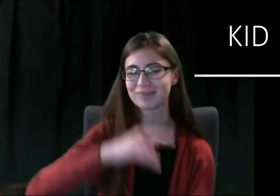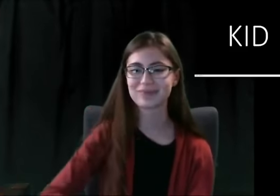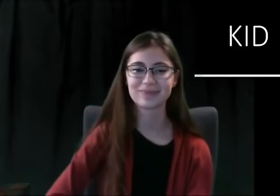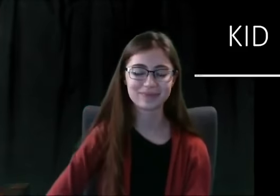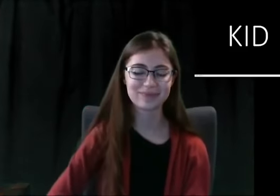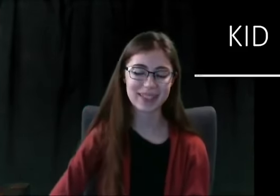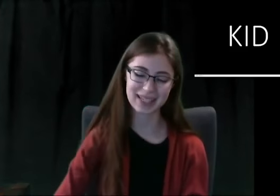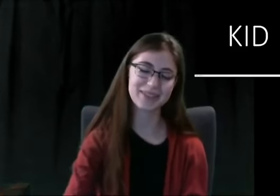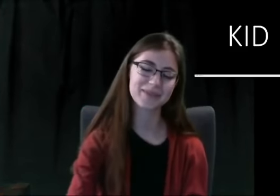Kid.